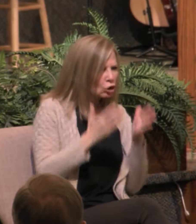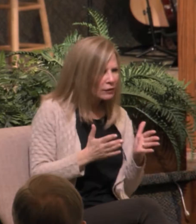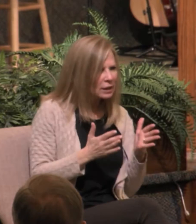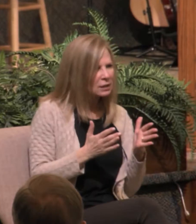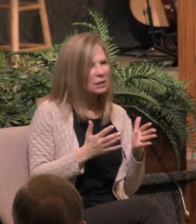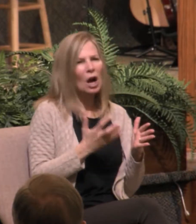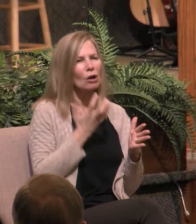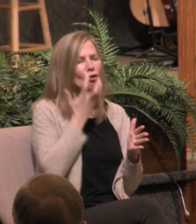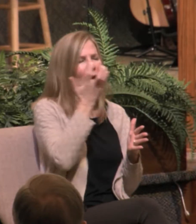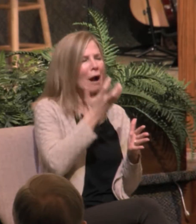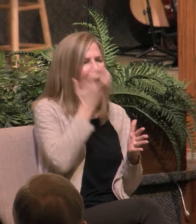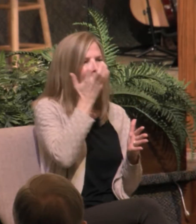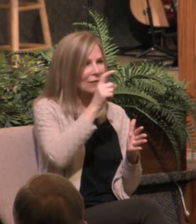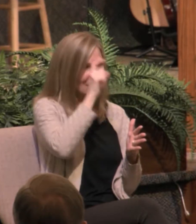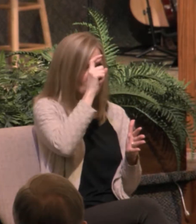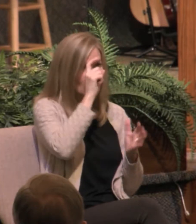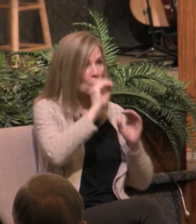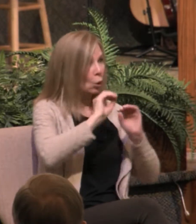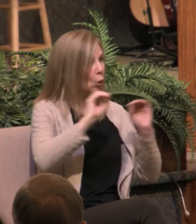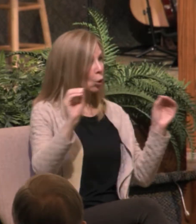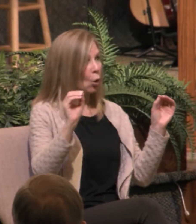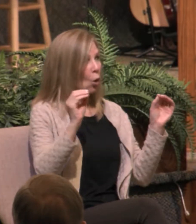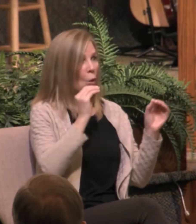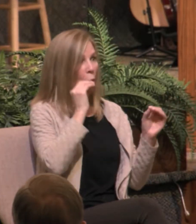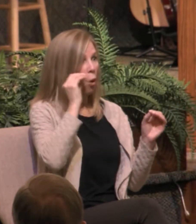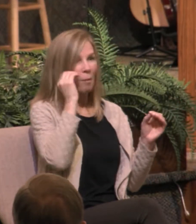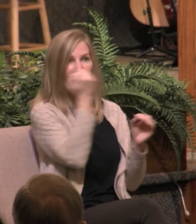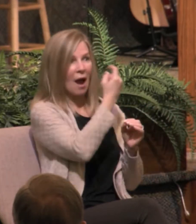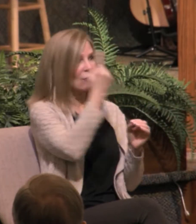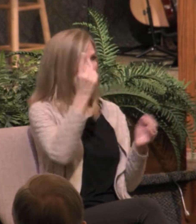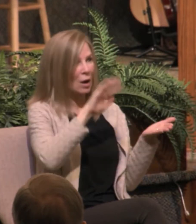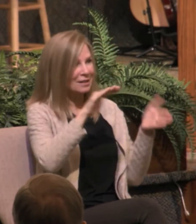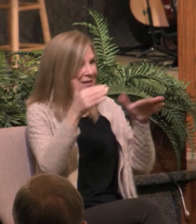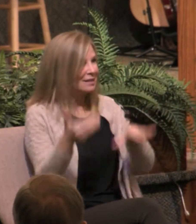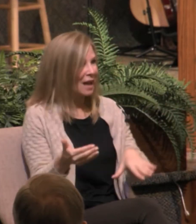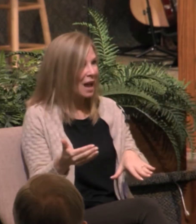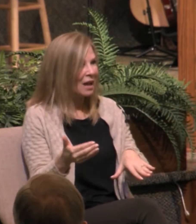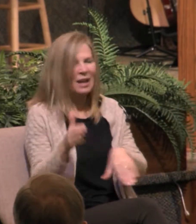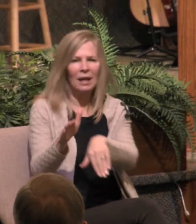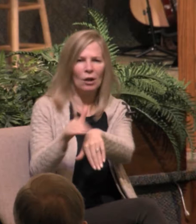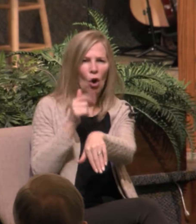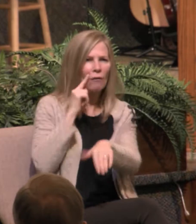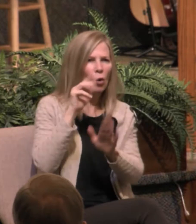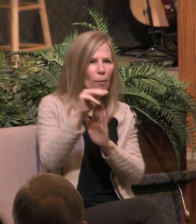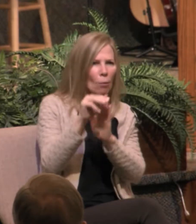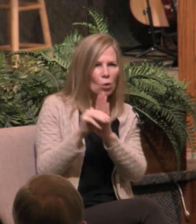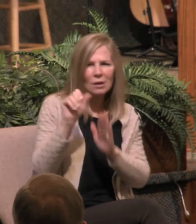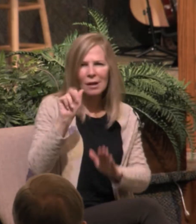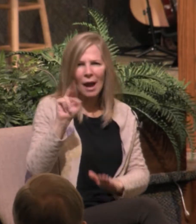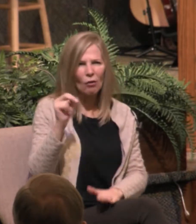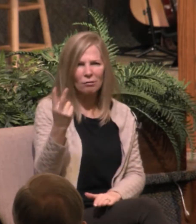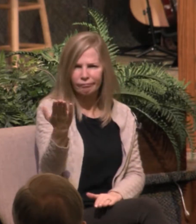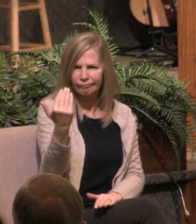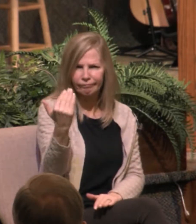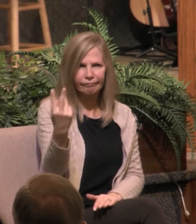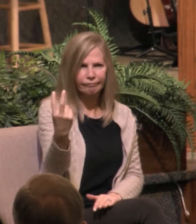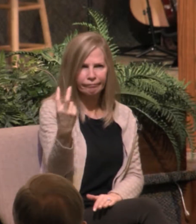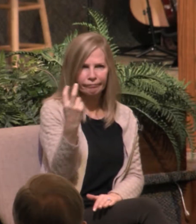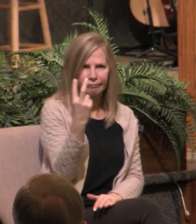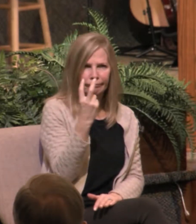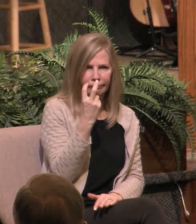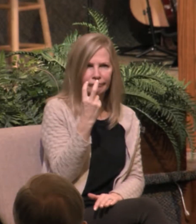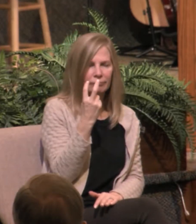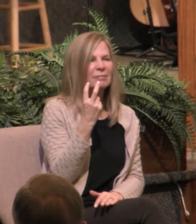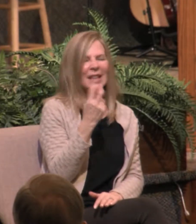cry in Egypt, for there was no home where there was not someone dead. Then he called for Moses and Aaron at night and said, rise up, get out